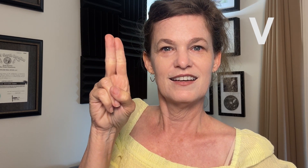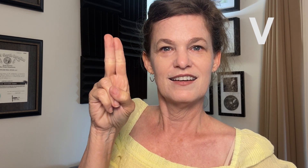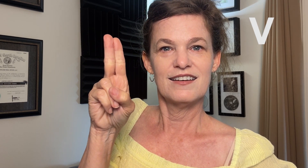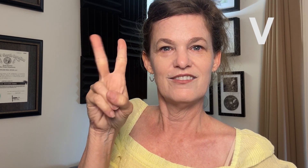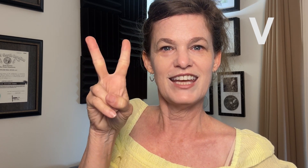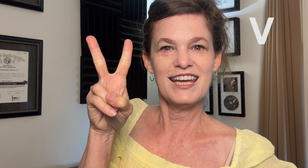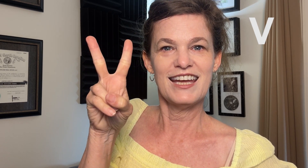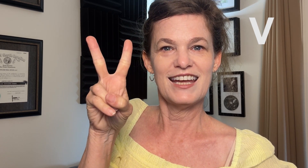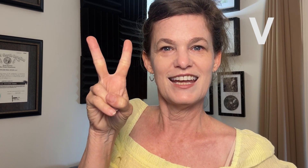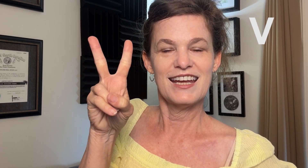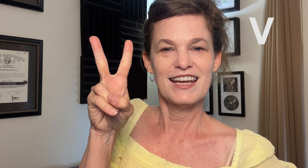V,